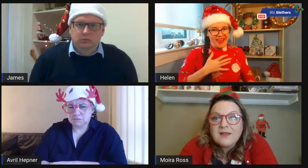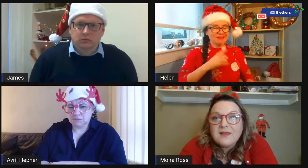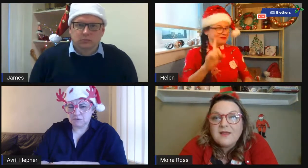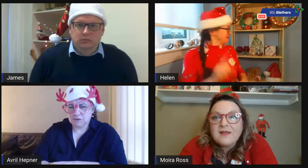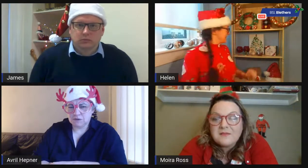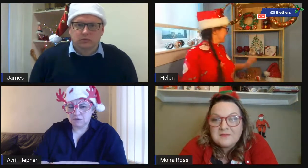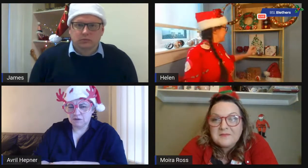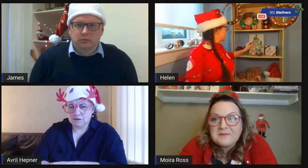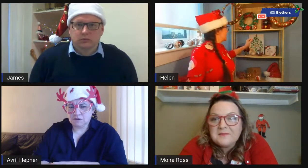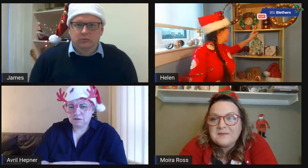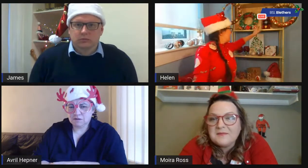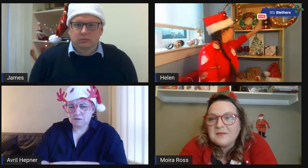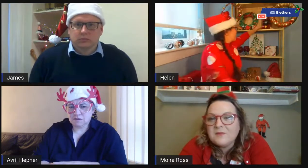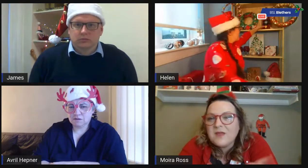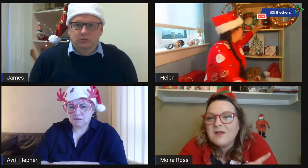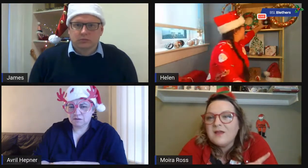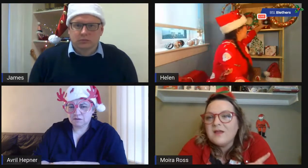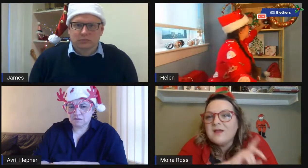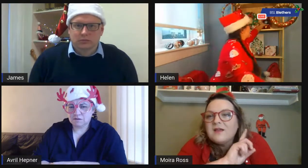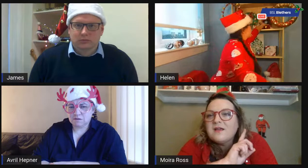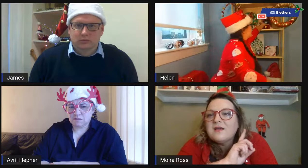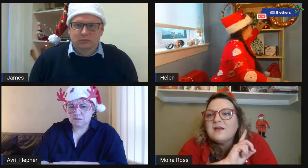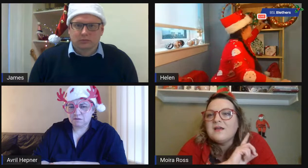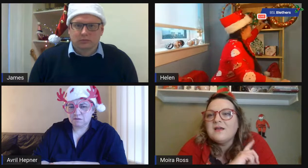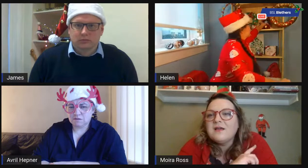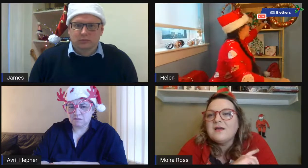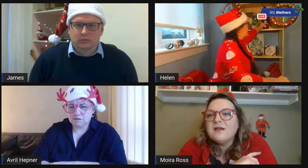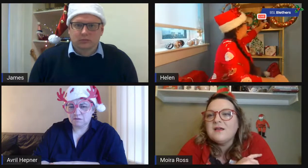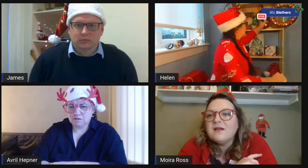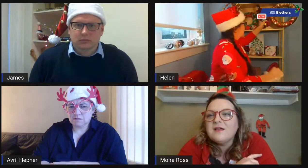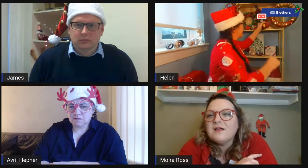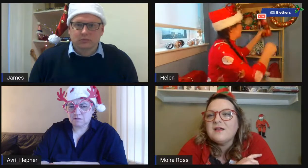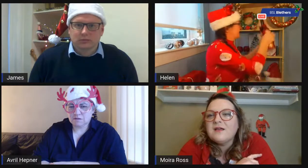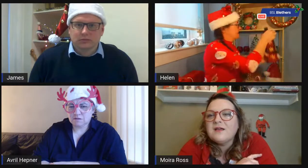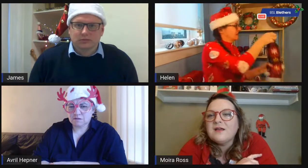Oh, I can't think. What is this going to be? Okay, are you ready?